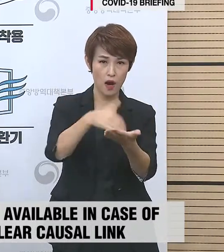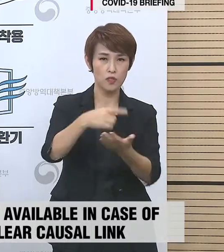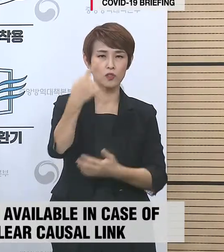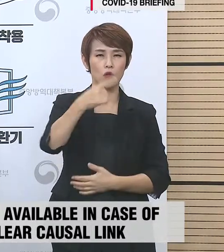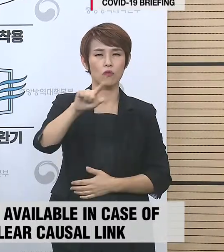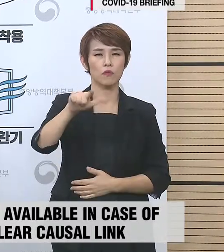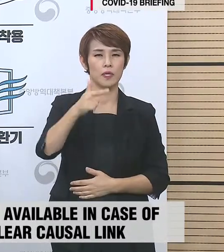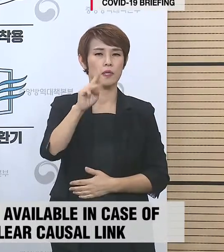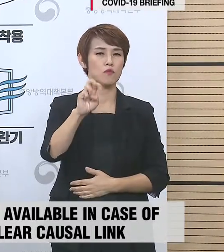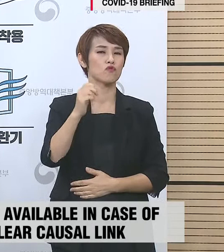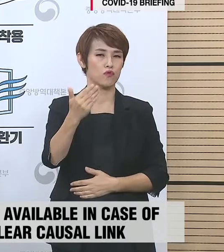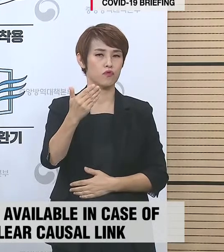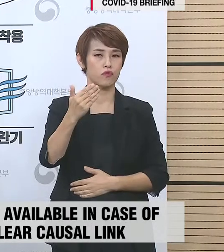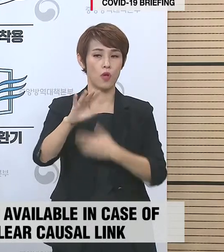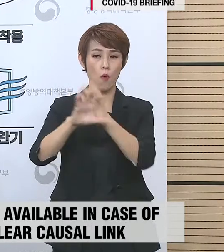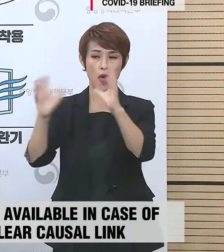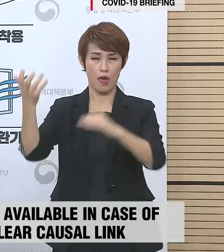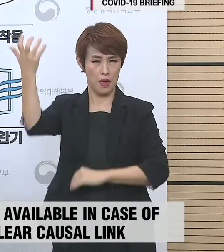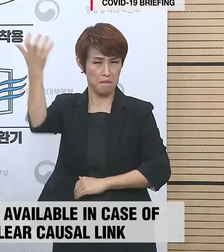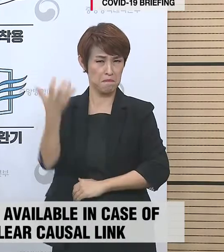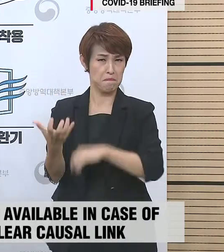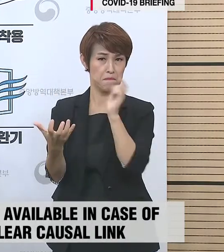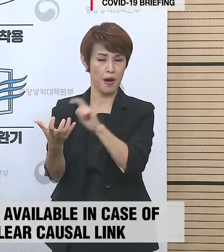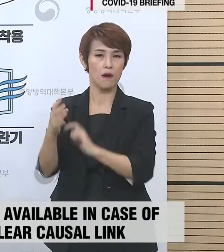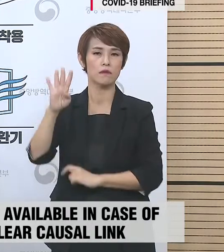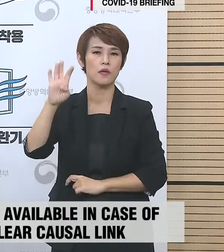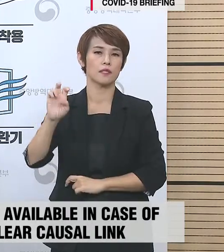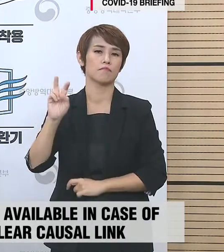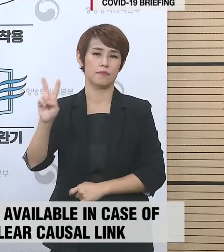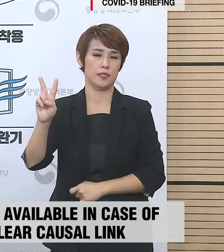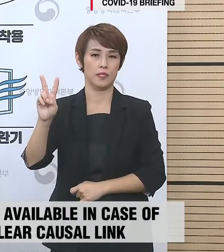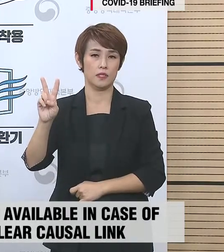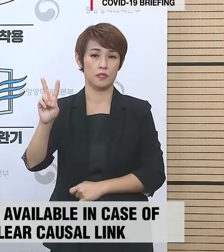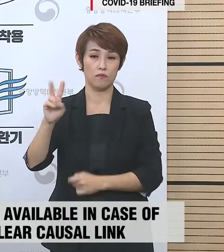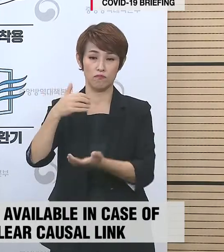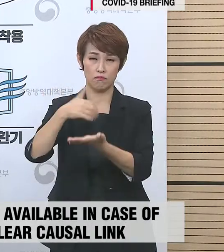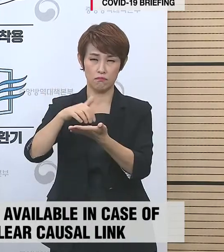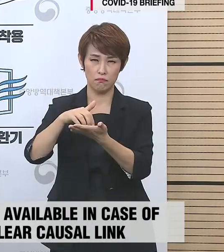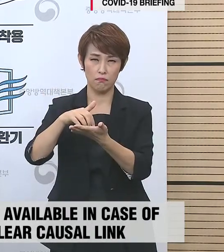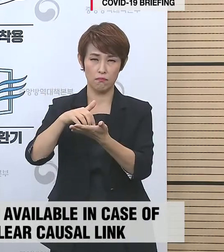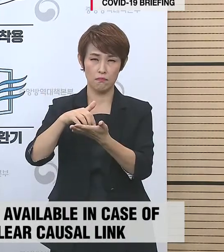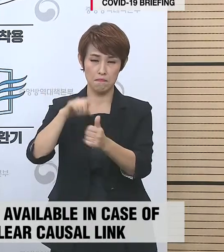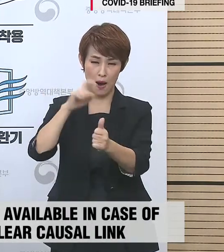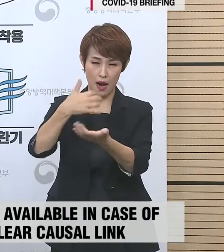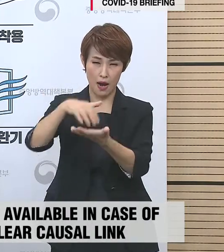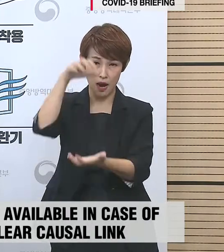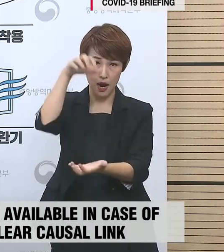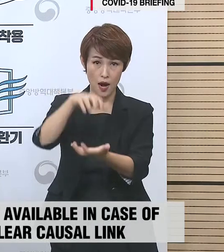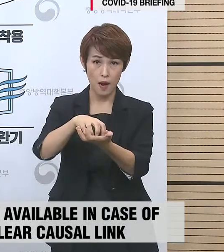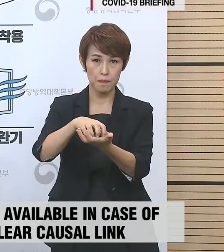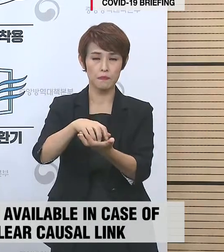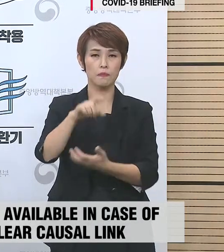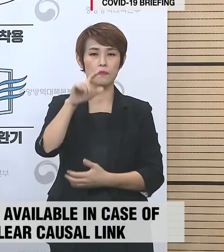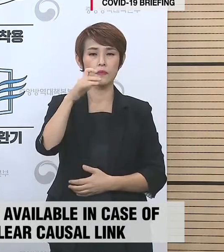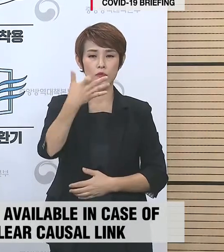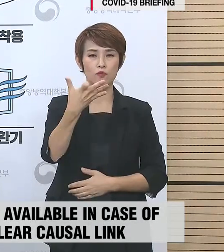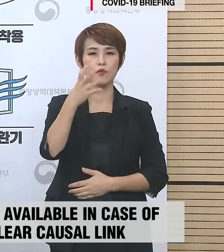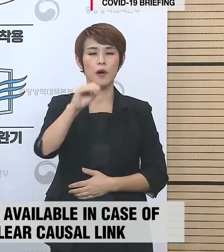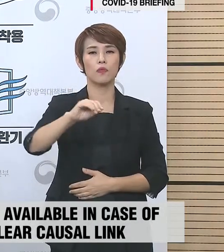have 1,674 local infections today, and we also have a